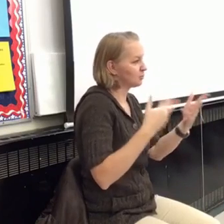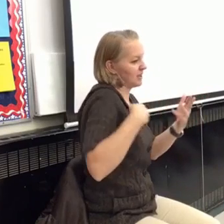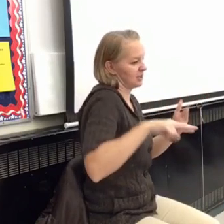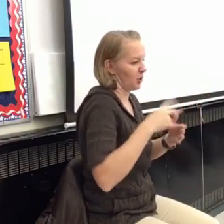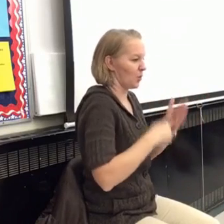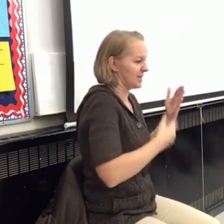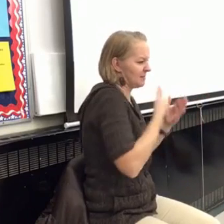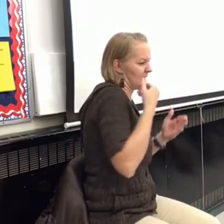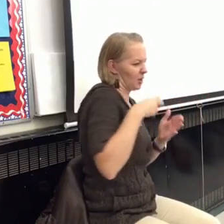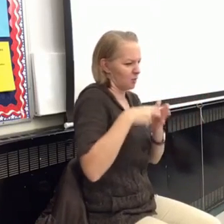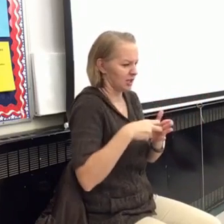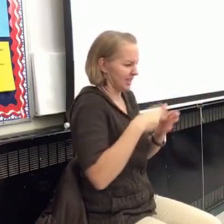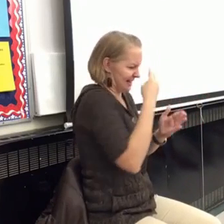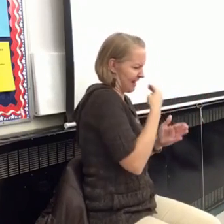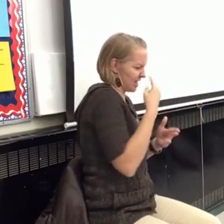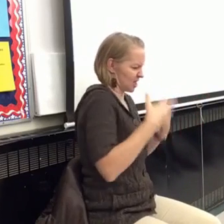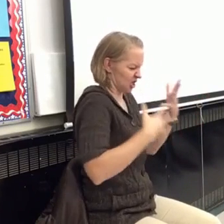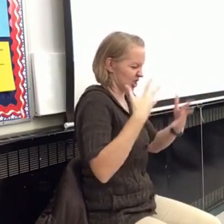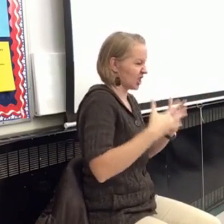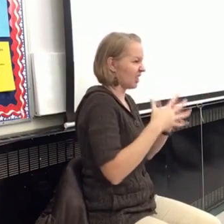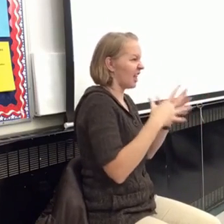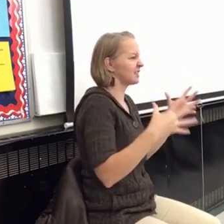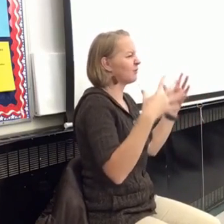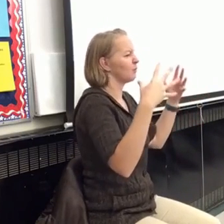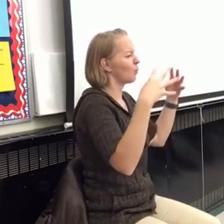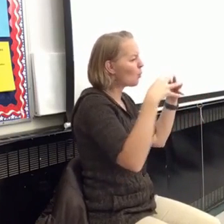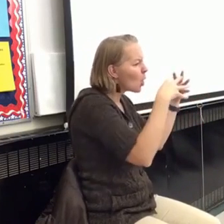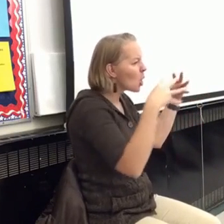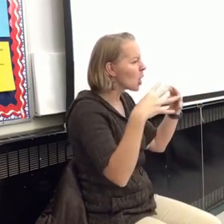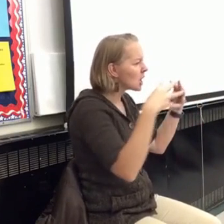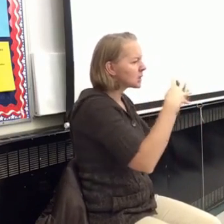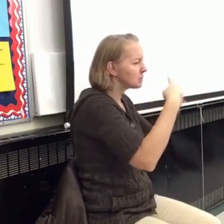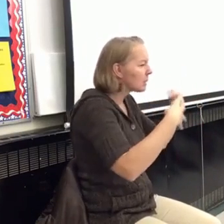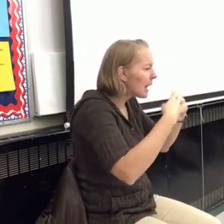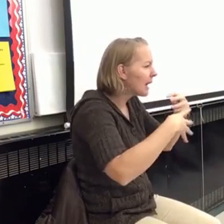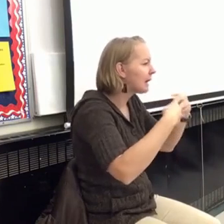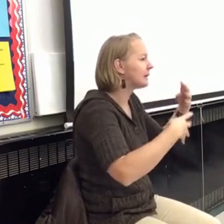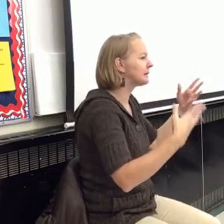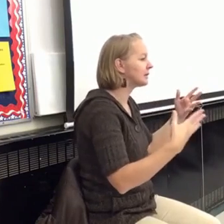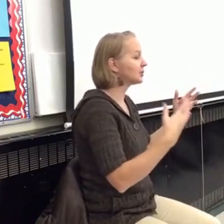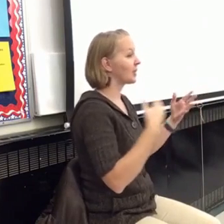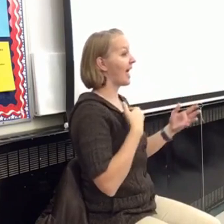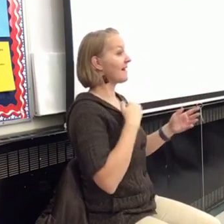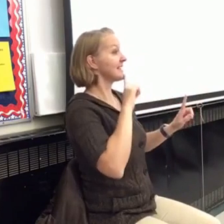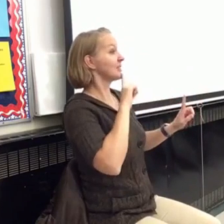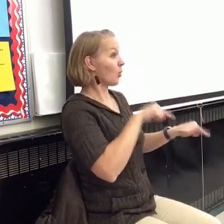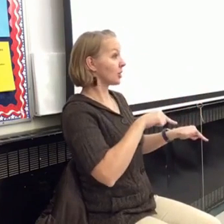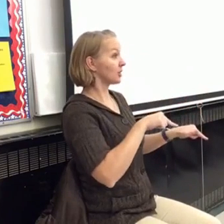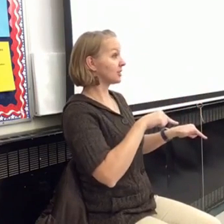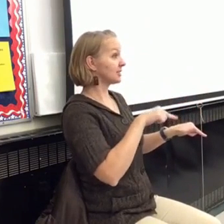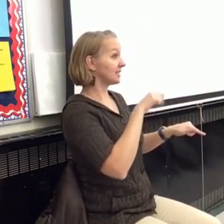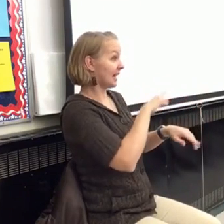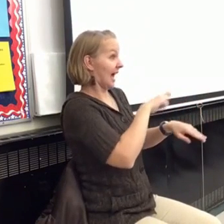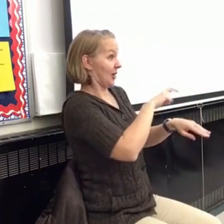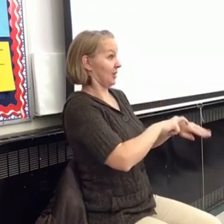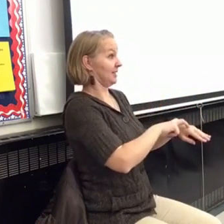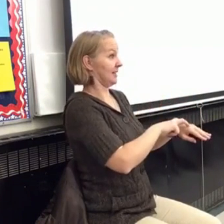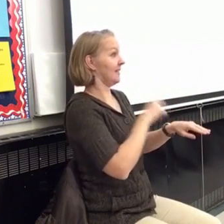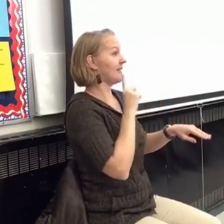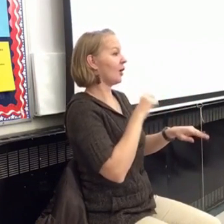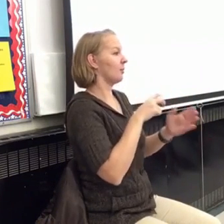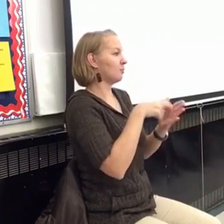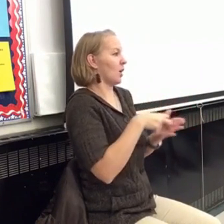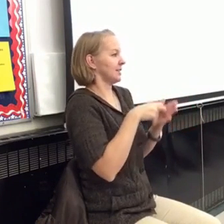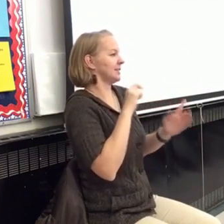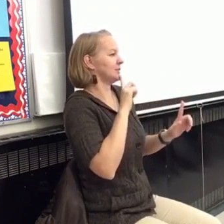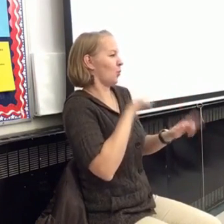better, Protestant or Catholic. In fact, they have these orders in Ireland that are Protestant orders. What